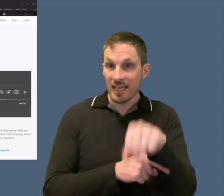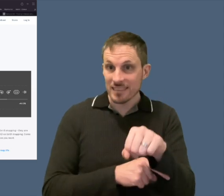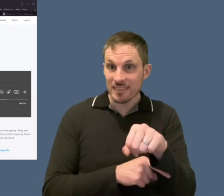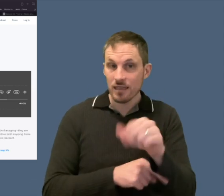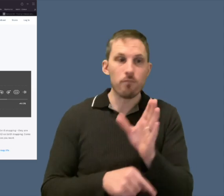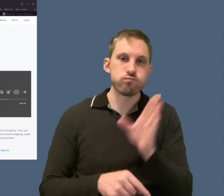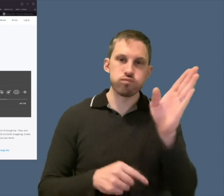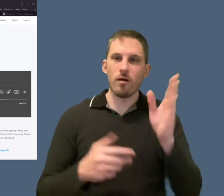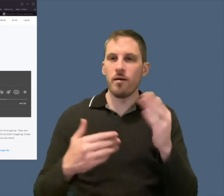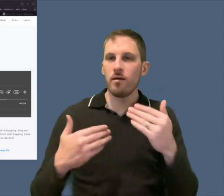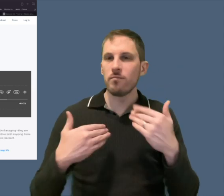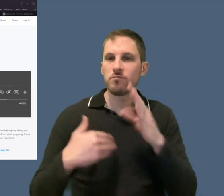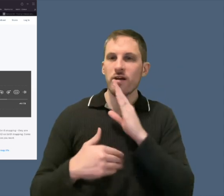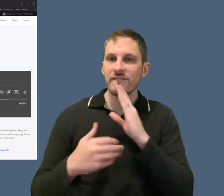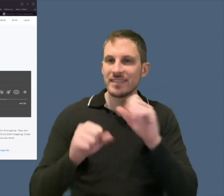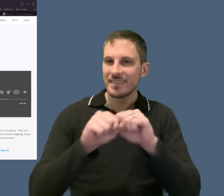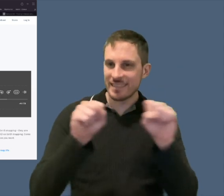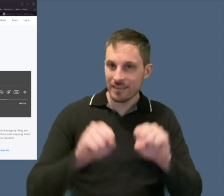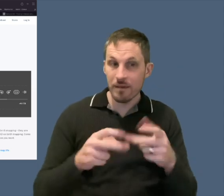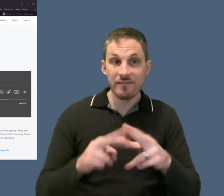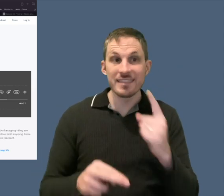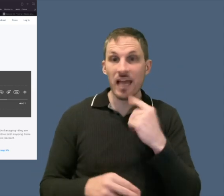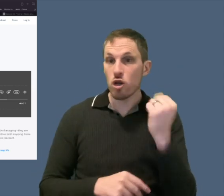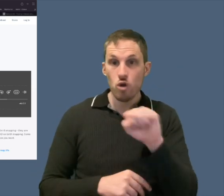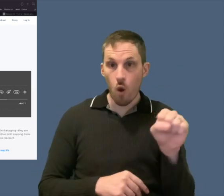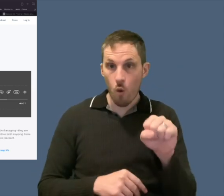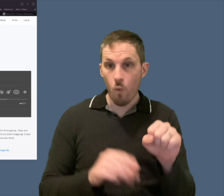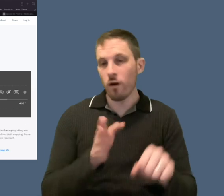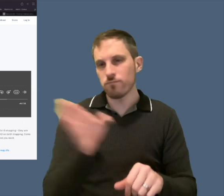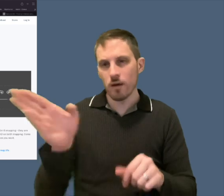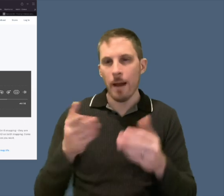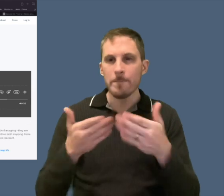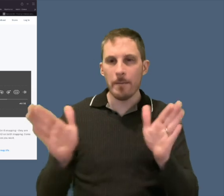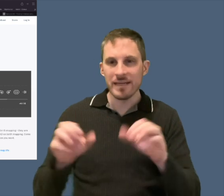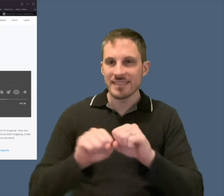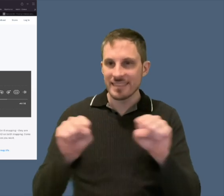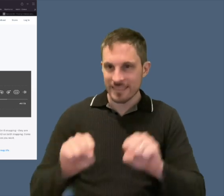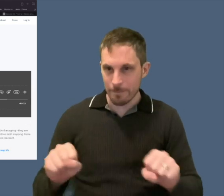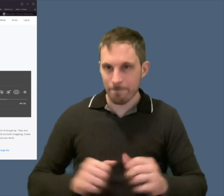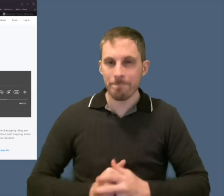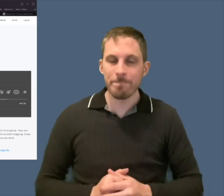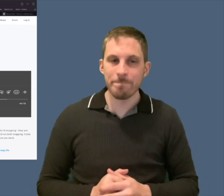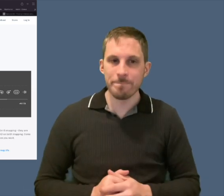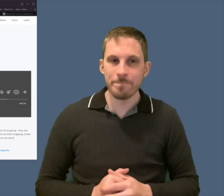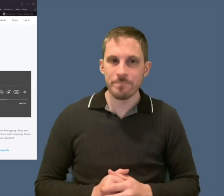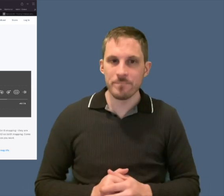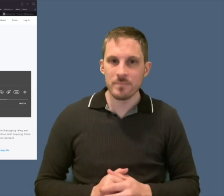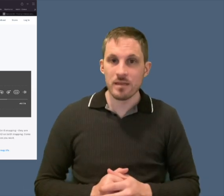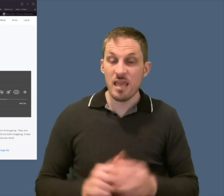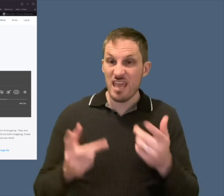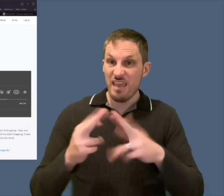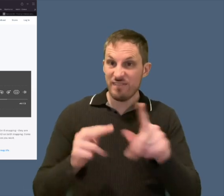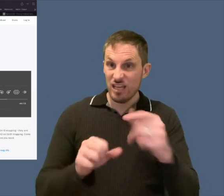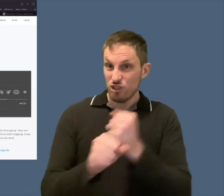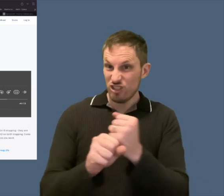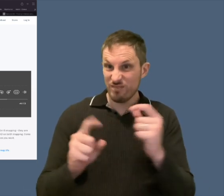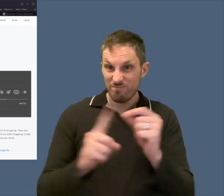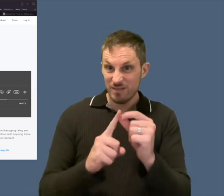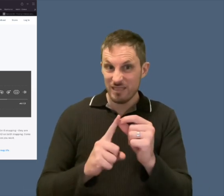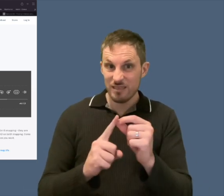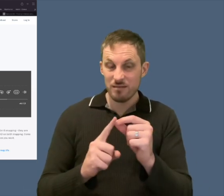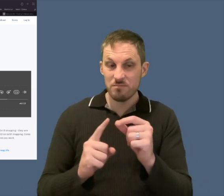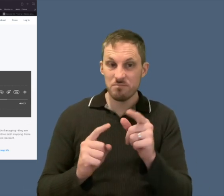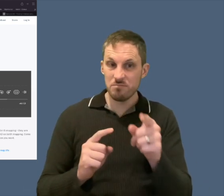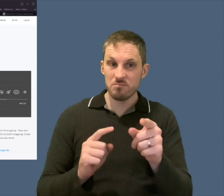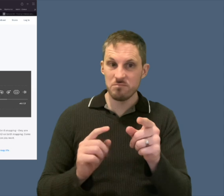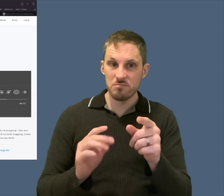off into the private system you go. If you say no, off into the public system. If that GP doesn't particularly